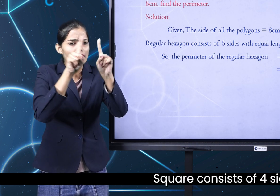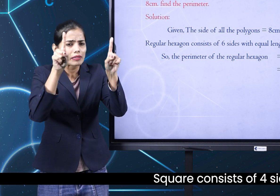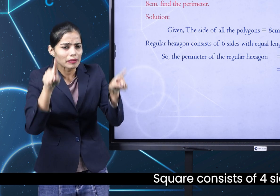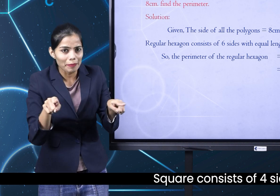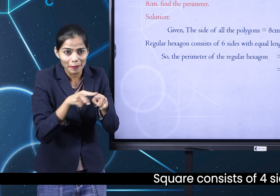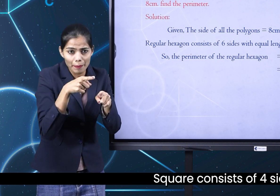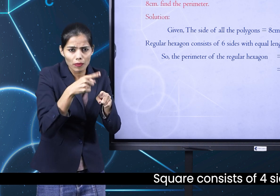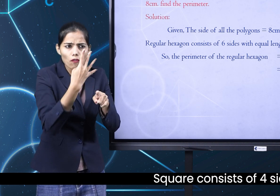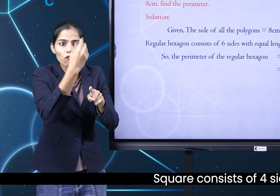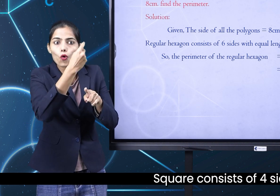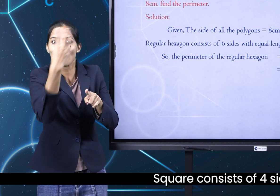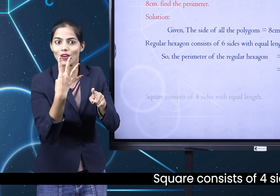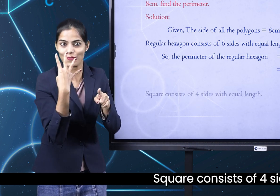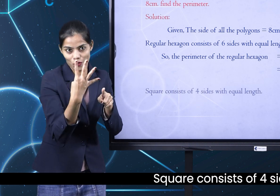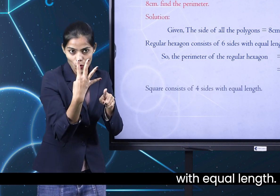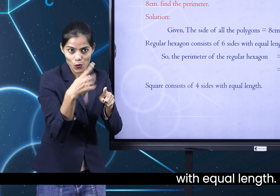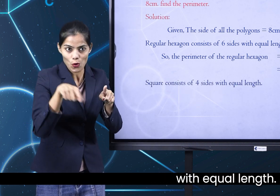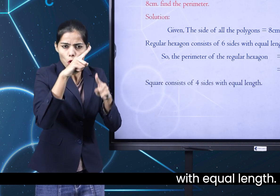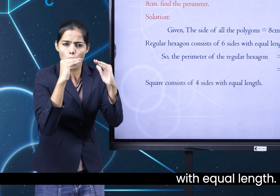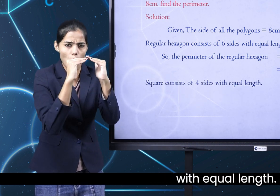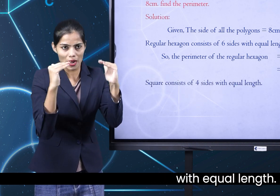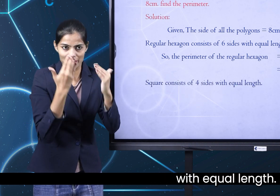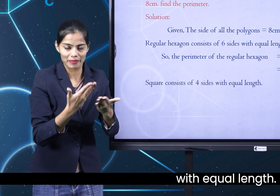Square consists of 4 sides with equal length.